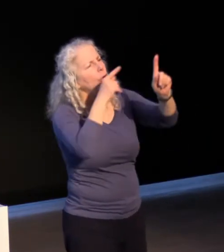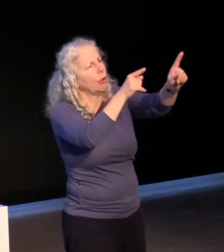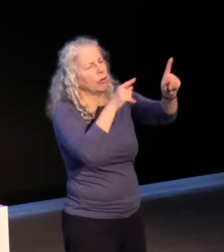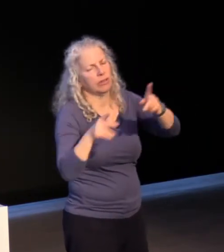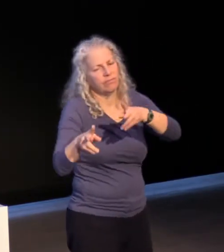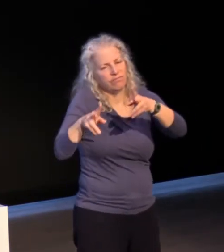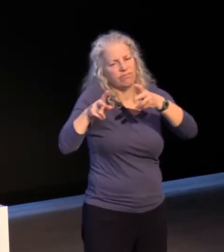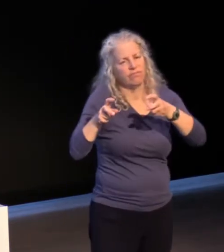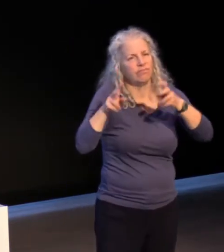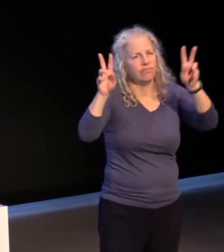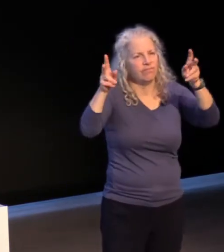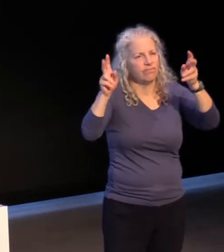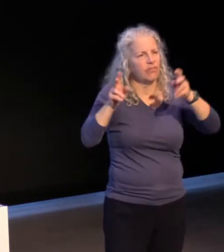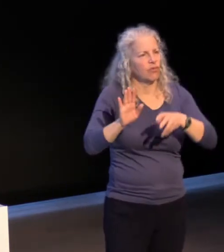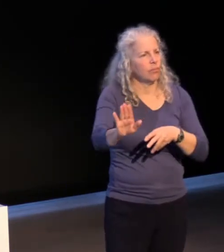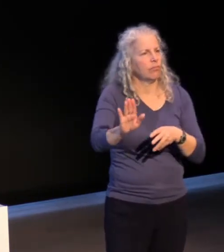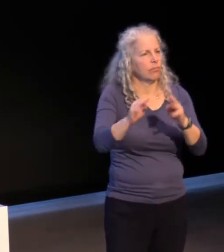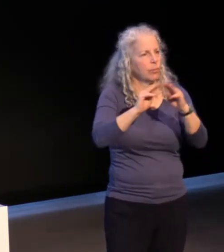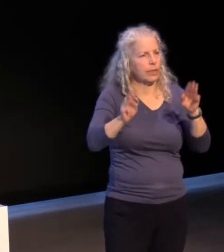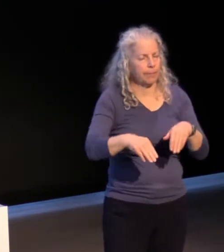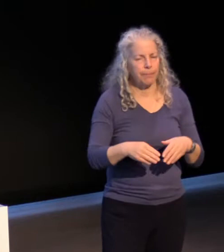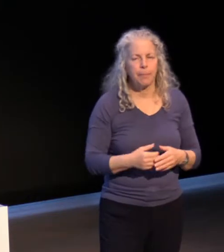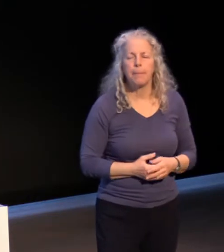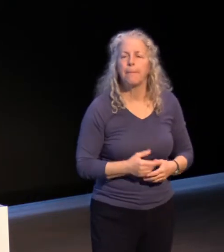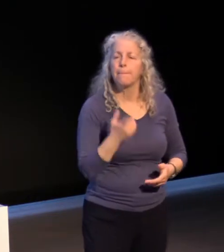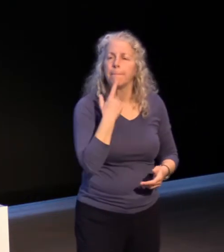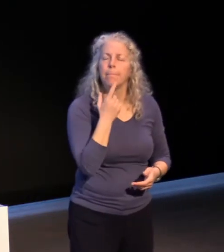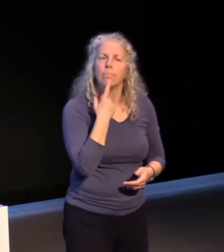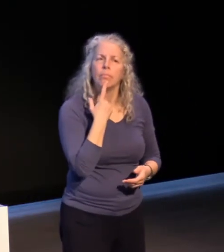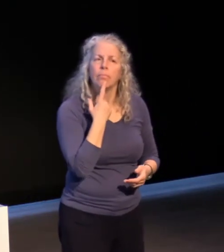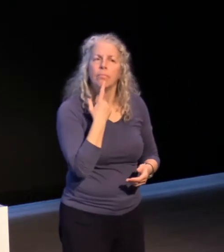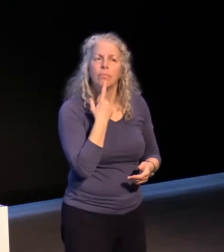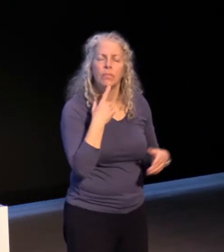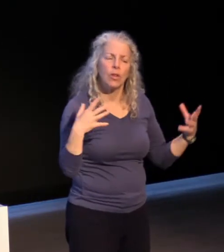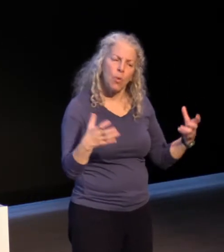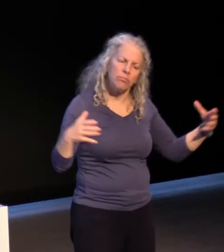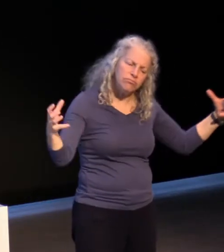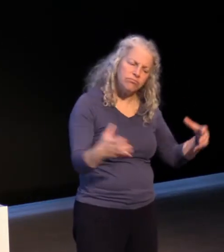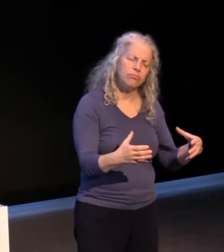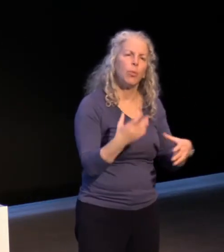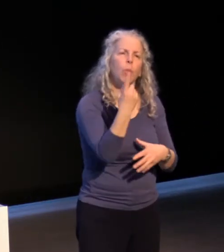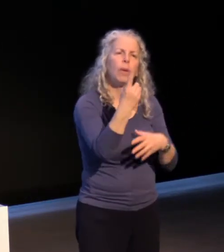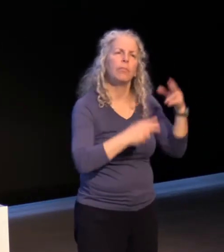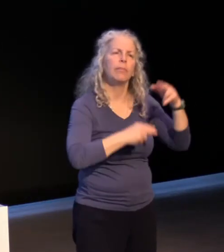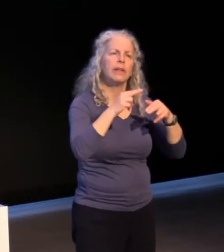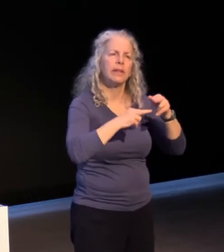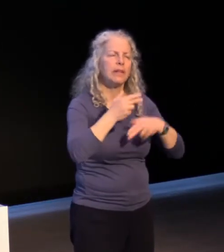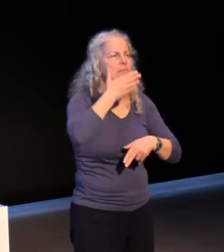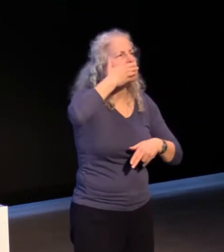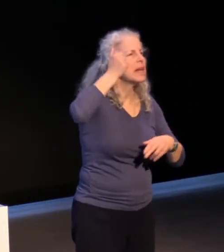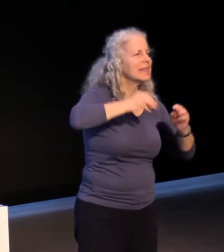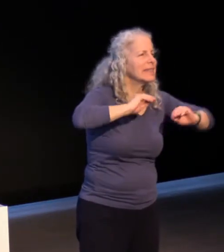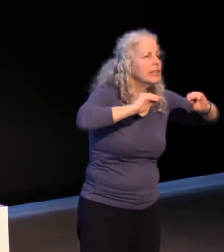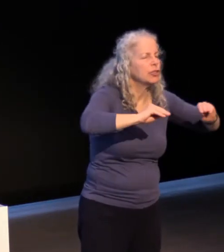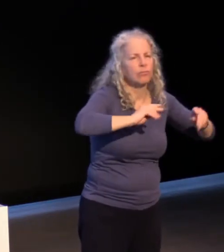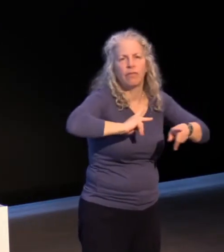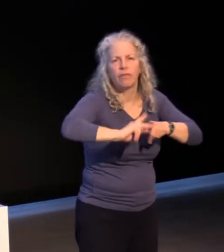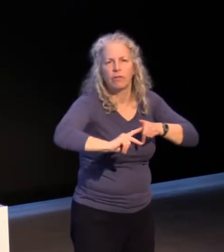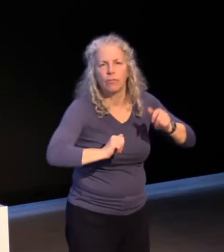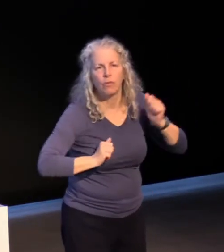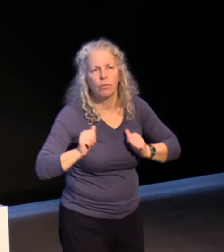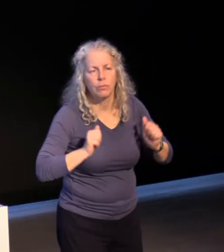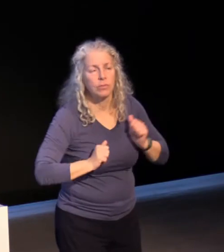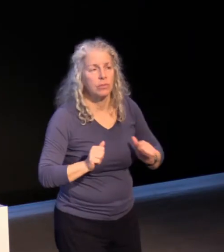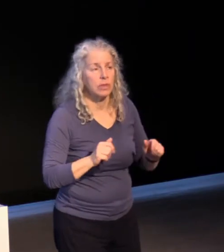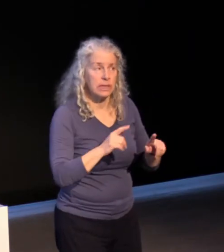National Center of Afro-American Artists, was to bring together in one complex the best in teaching and professional performance